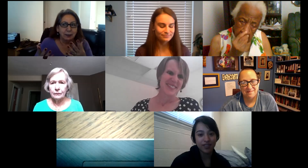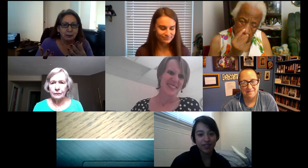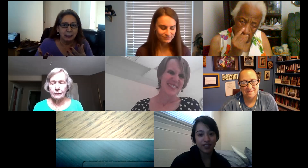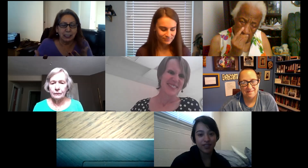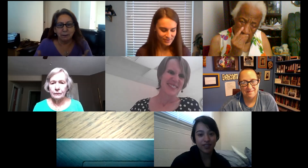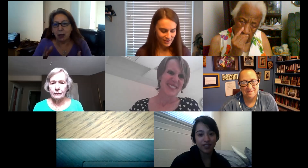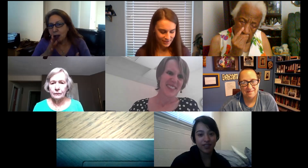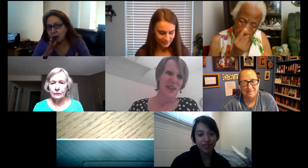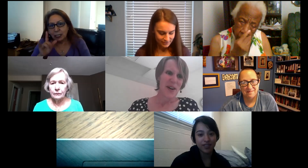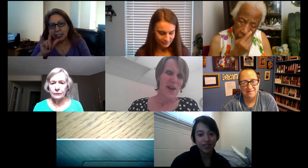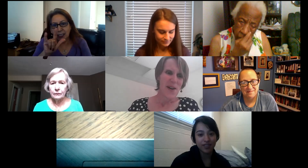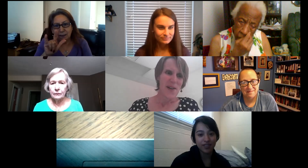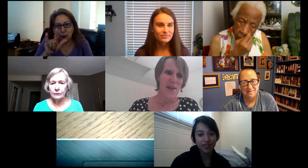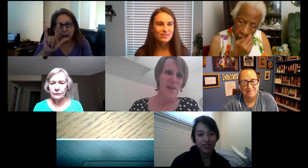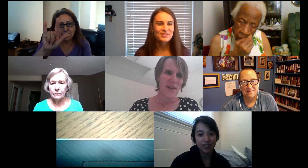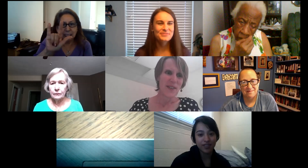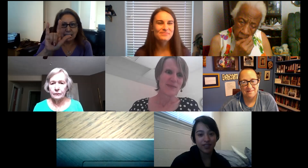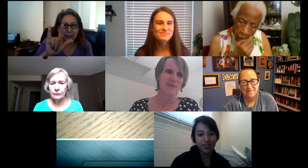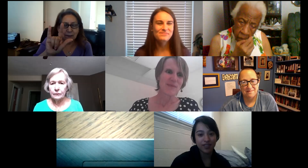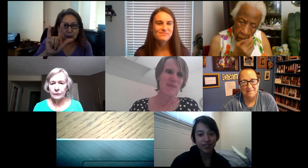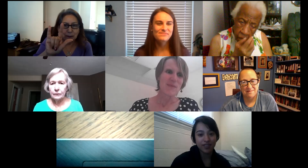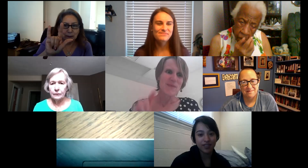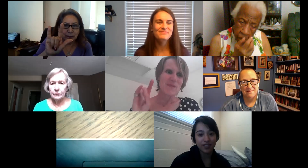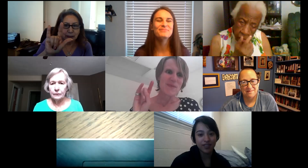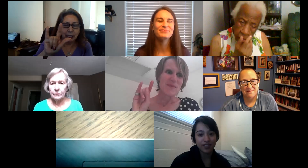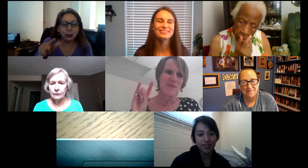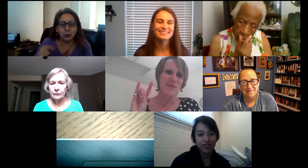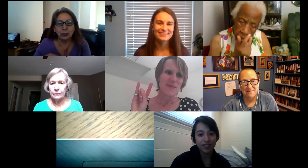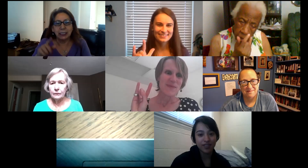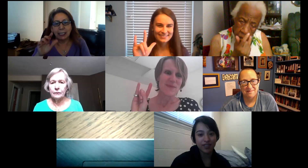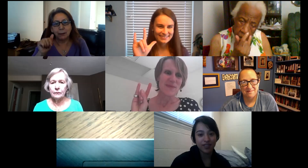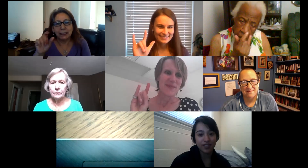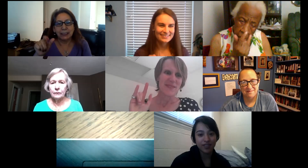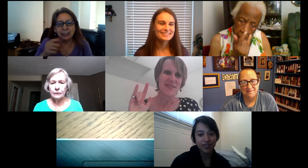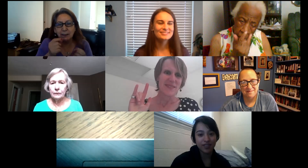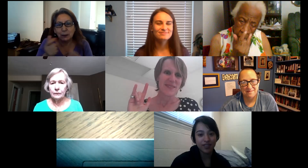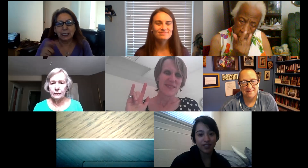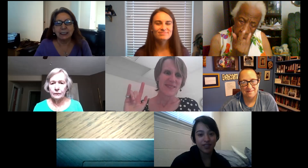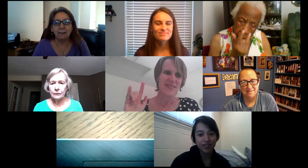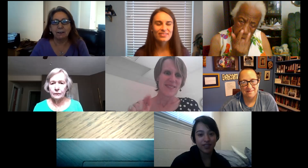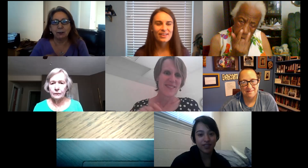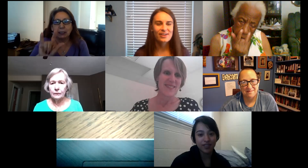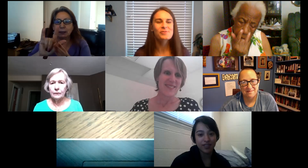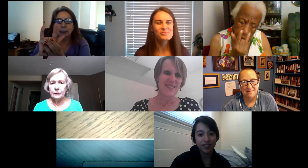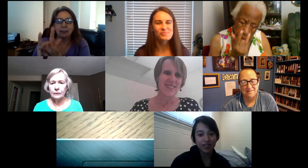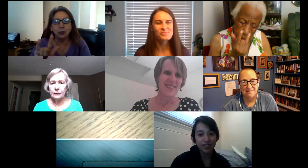So then mom and I love you. This is the I love you. I'll show you the ABCs and a few signs after, but if you see